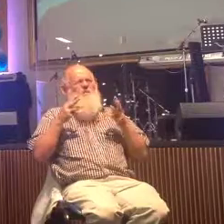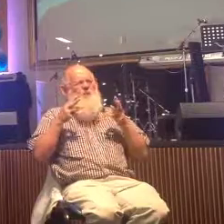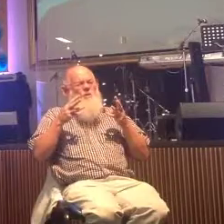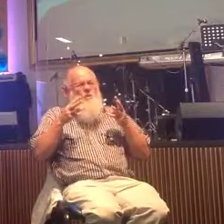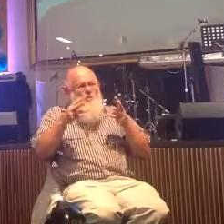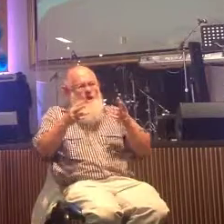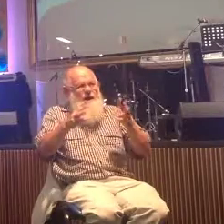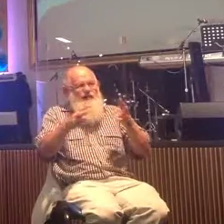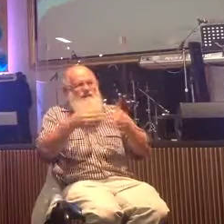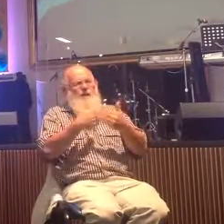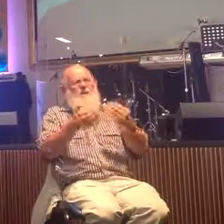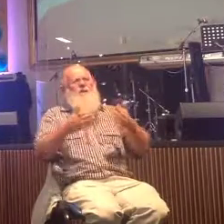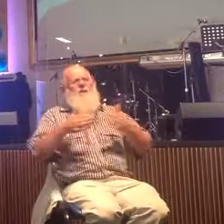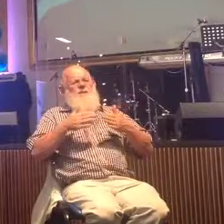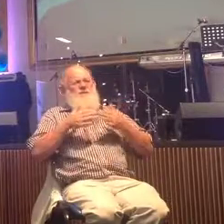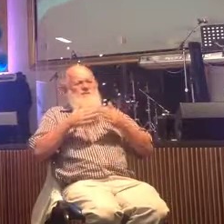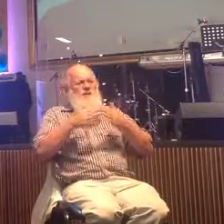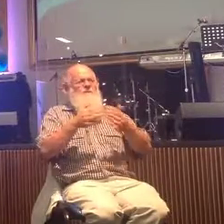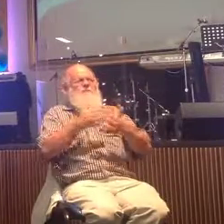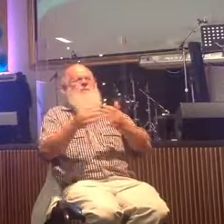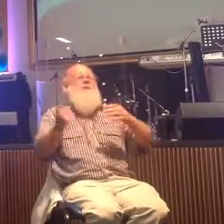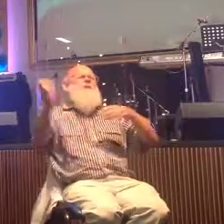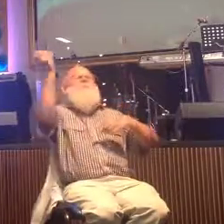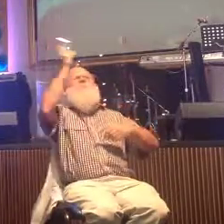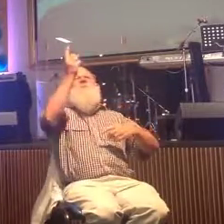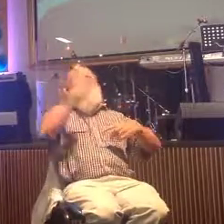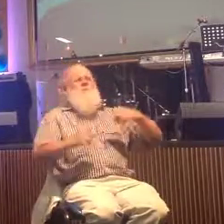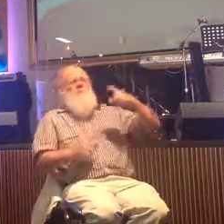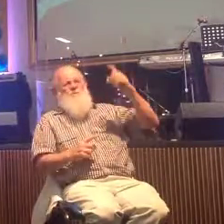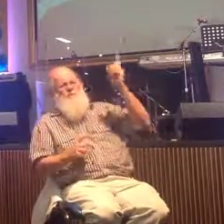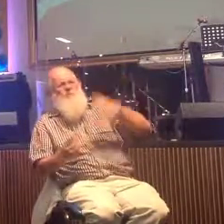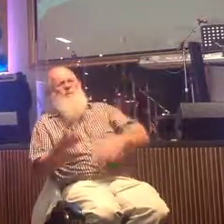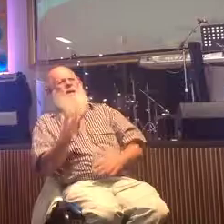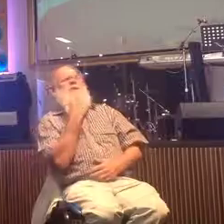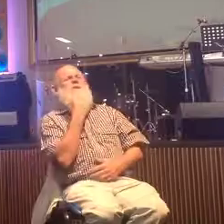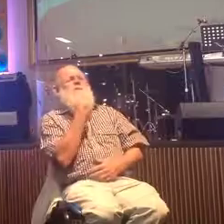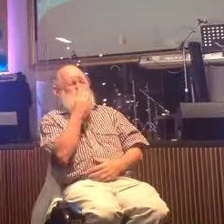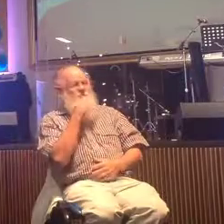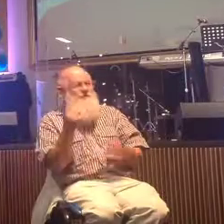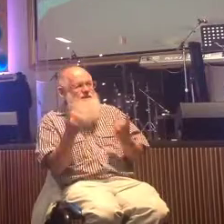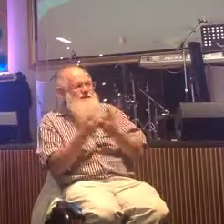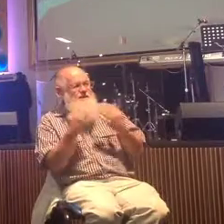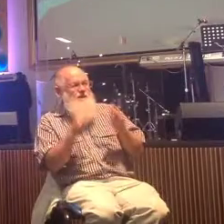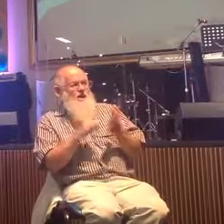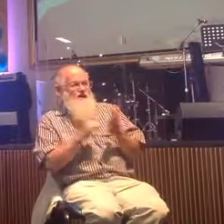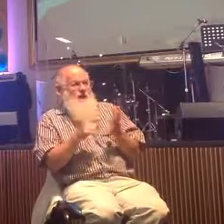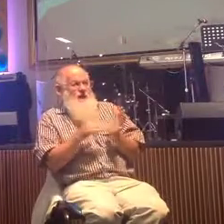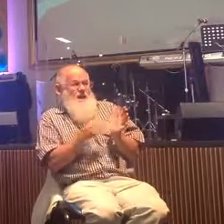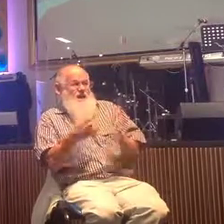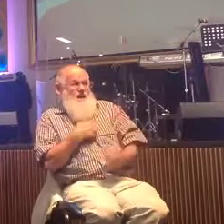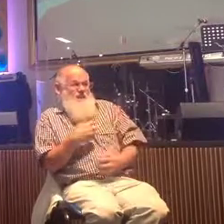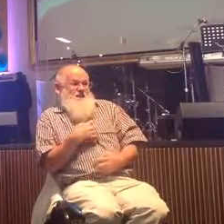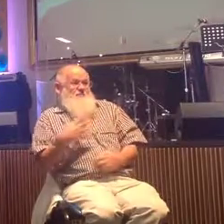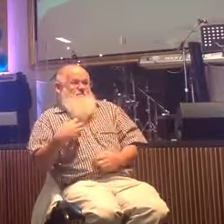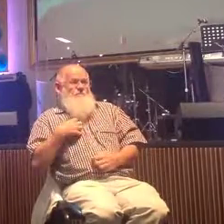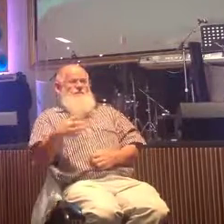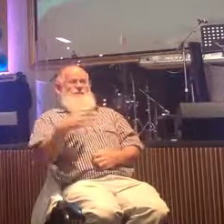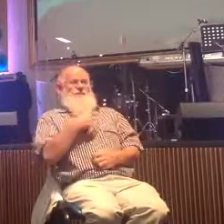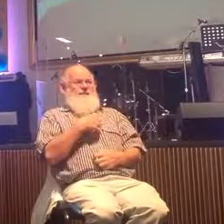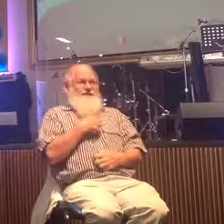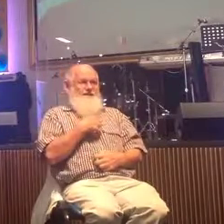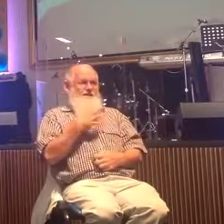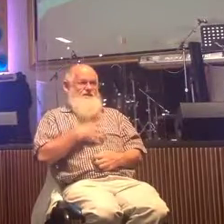massive storm, and they all almost die. And the Jewish people were already scared of the sea because there was all this sort of understanding that it had all spiritual things happening